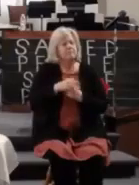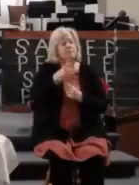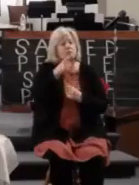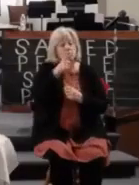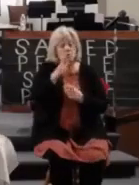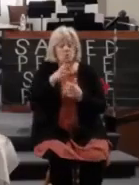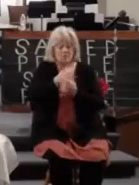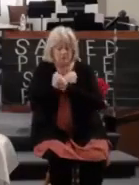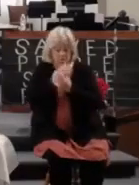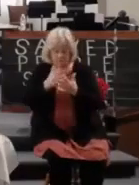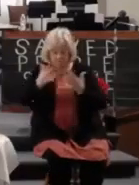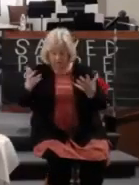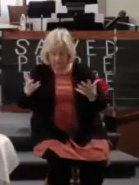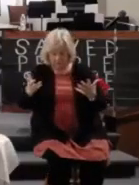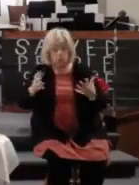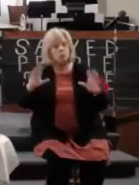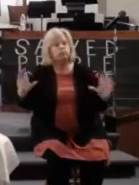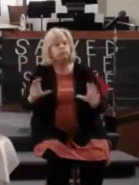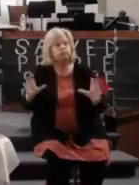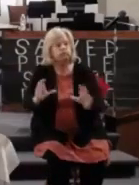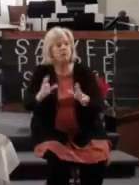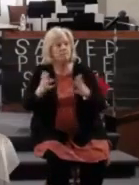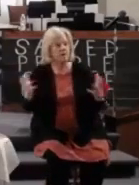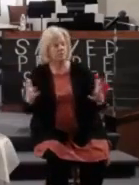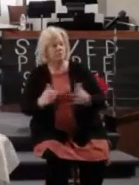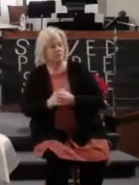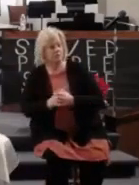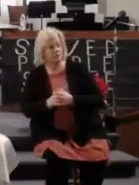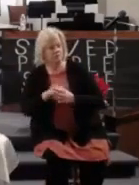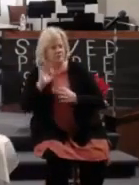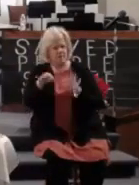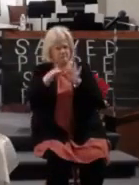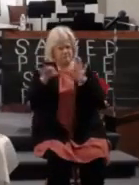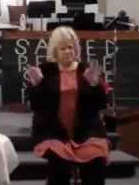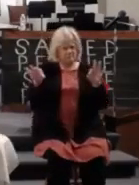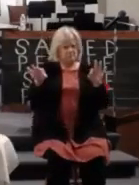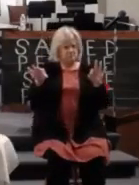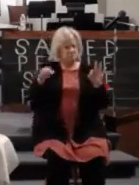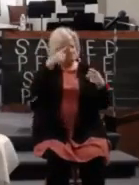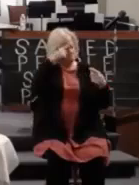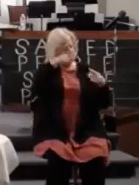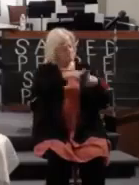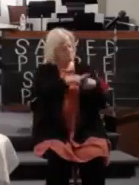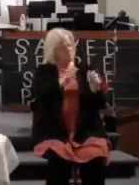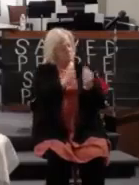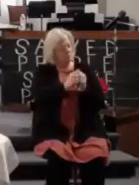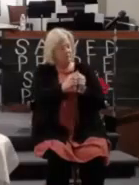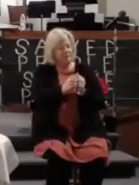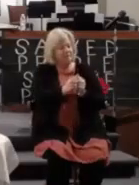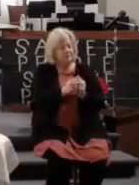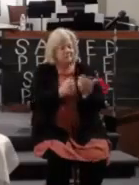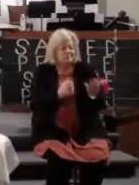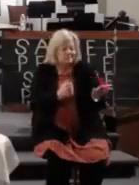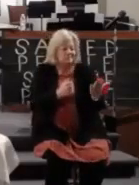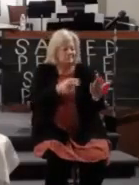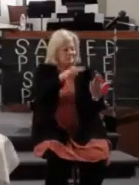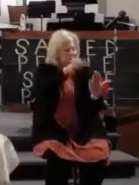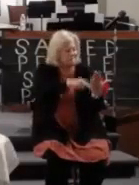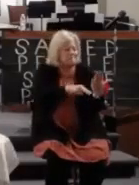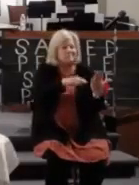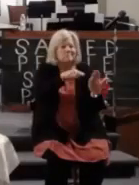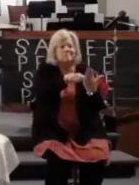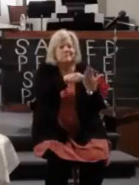much does much." That statement agrees with the concept we are looking at in today's